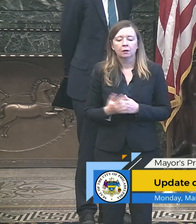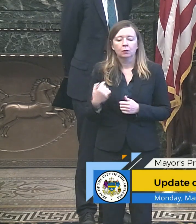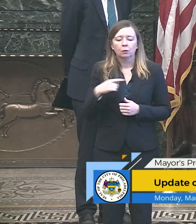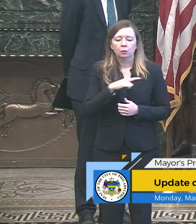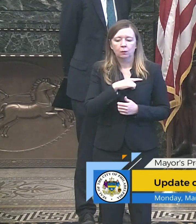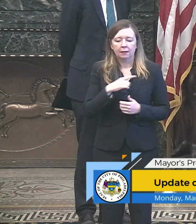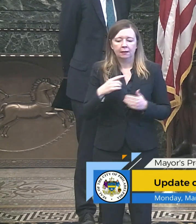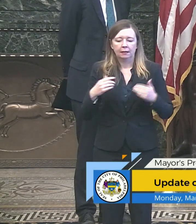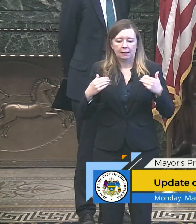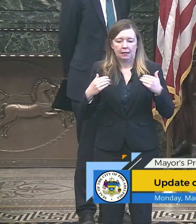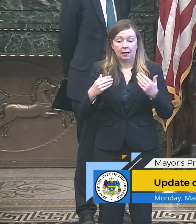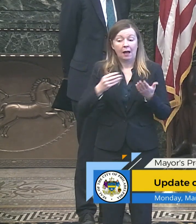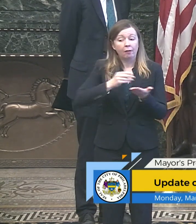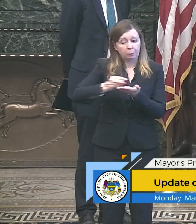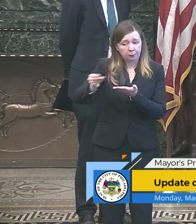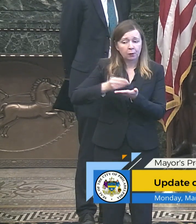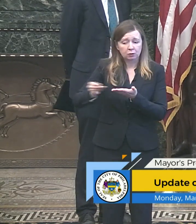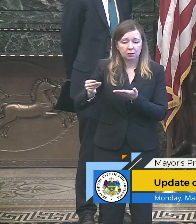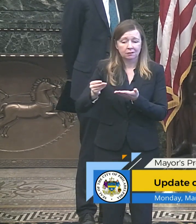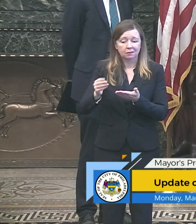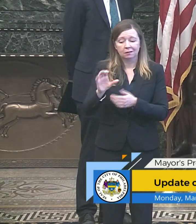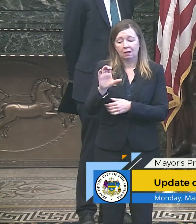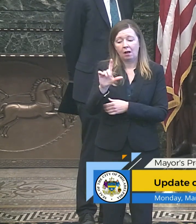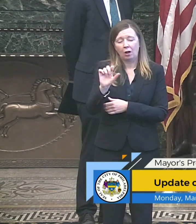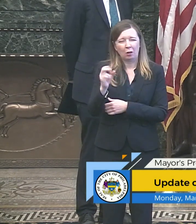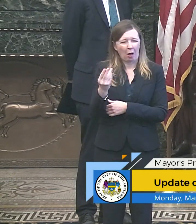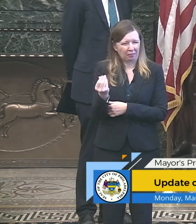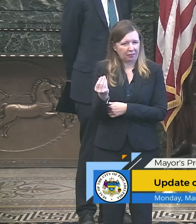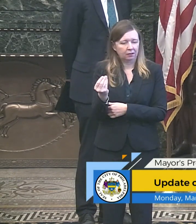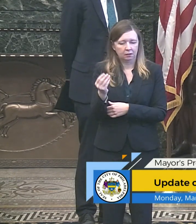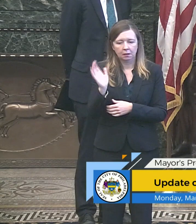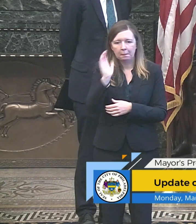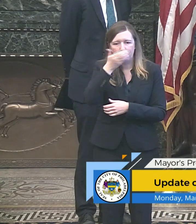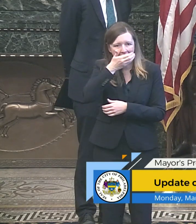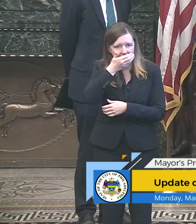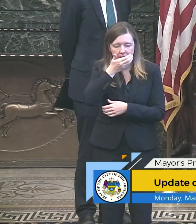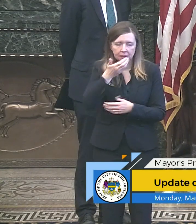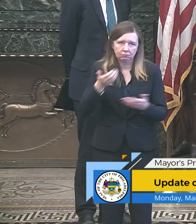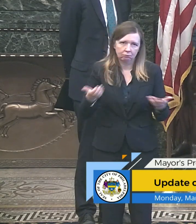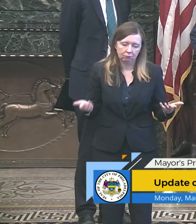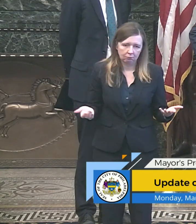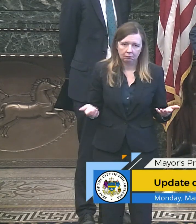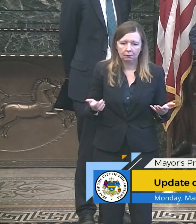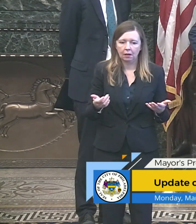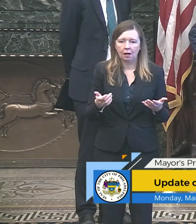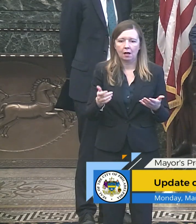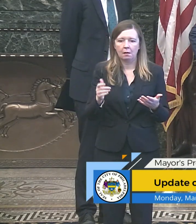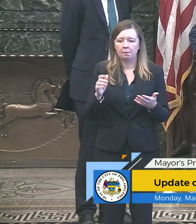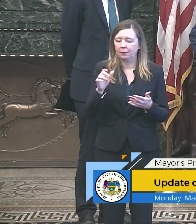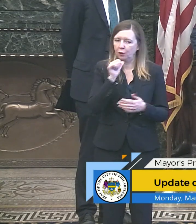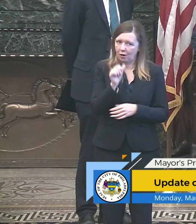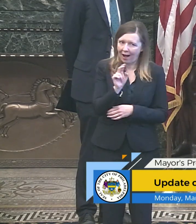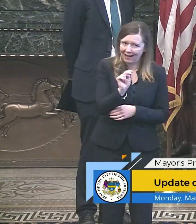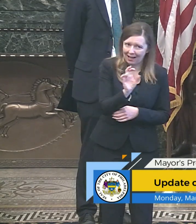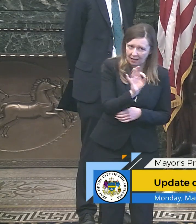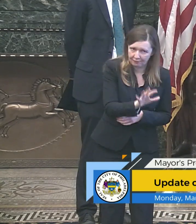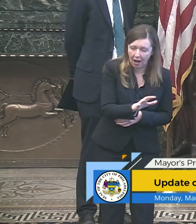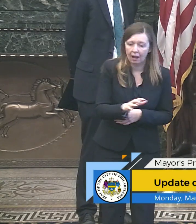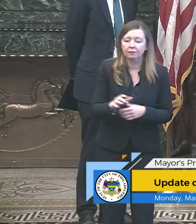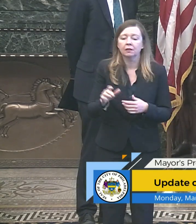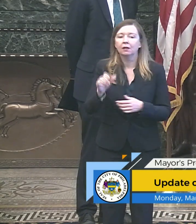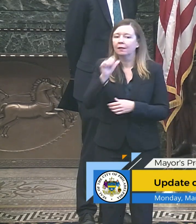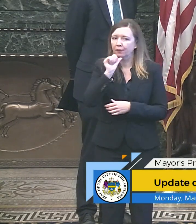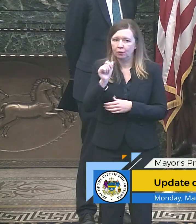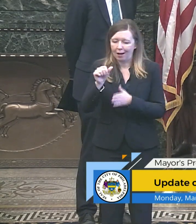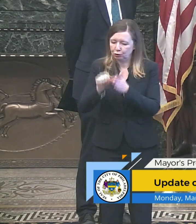we have purchased cloth masks. Those are not your N95 masks, and they're not even surgical masks, but they